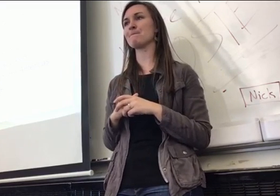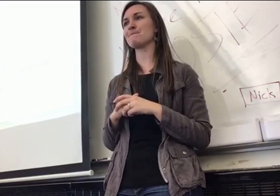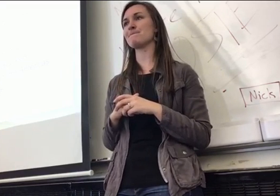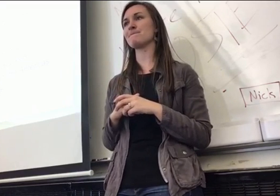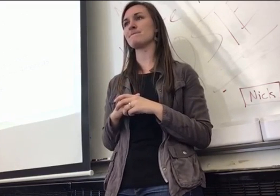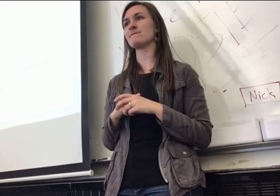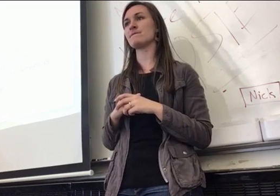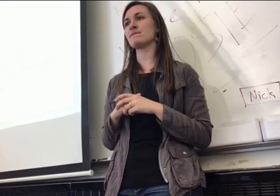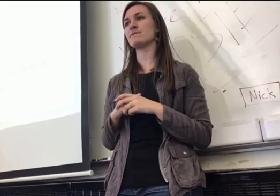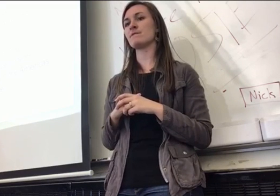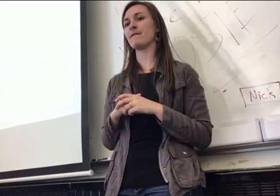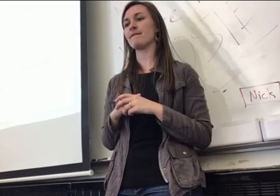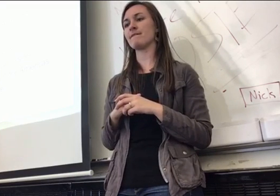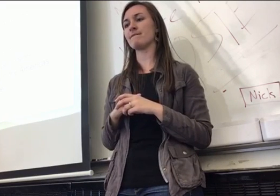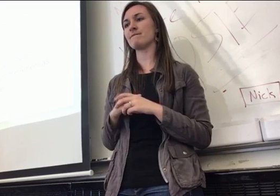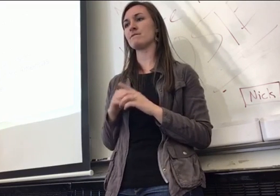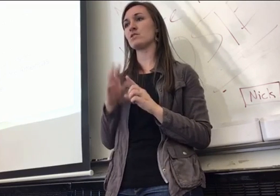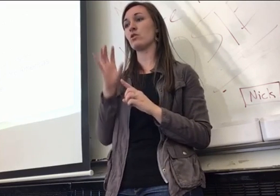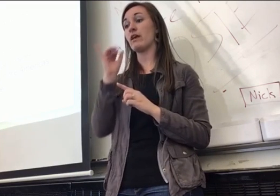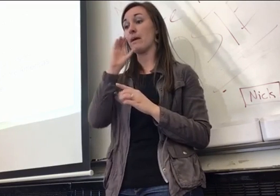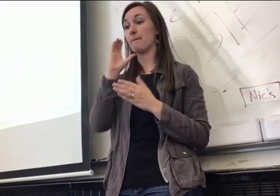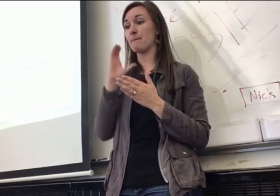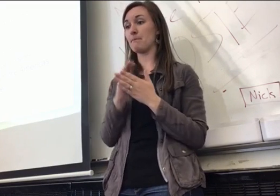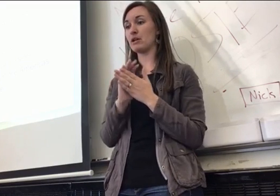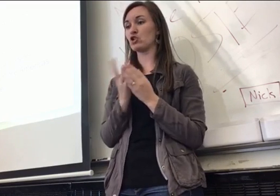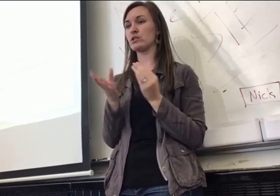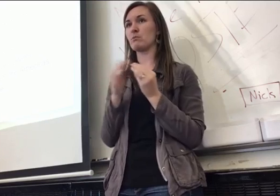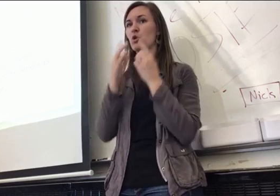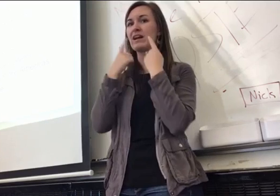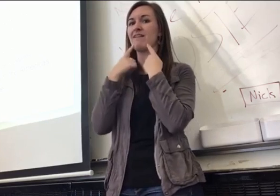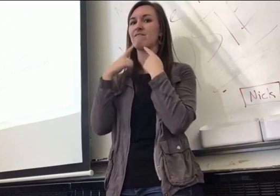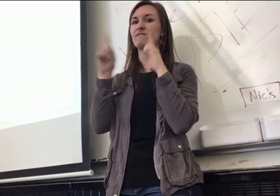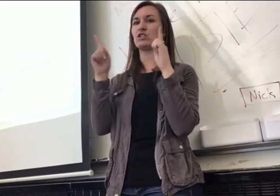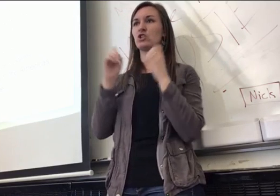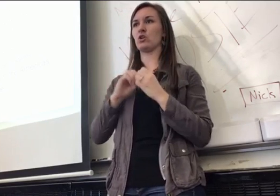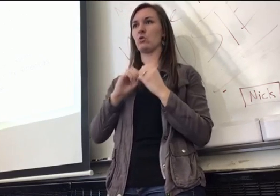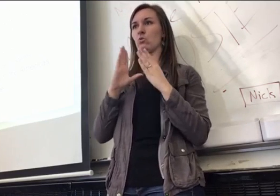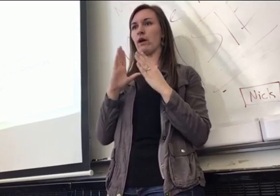this is an alternative, more efficient way of getting people across. Because maybe